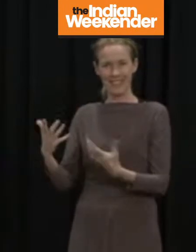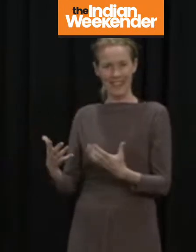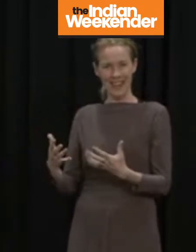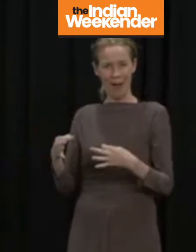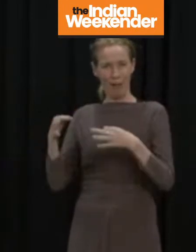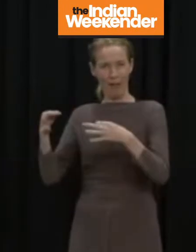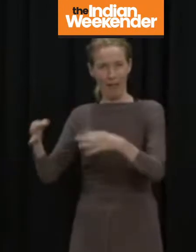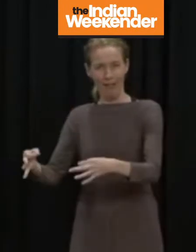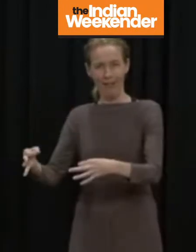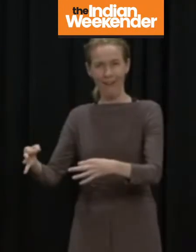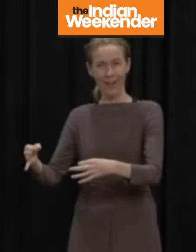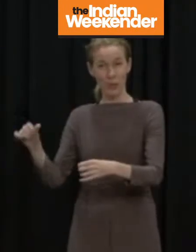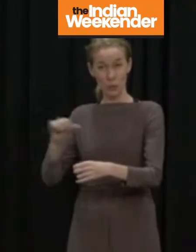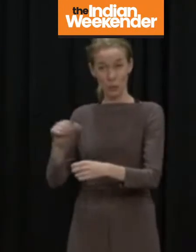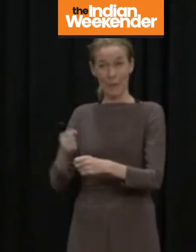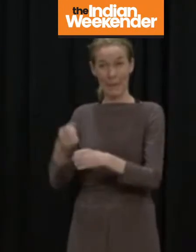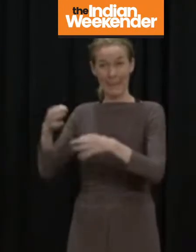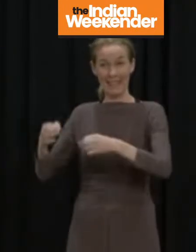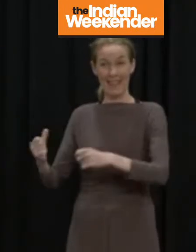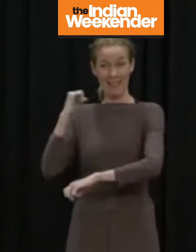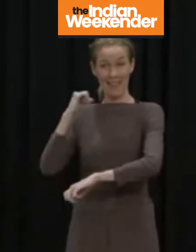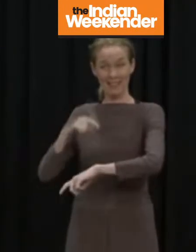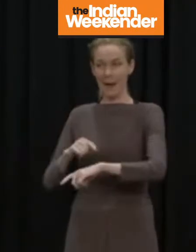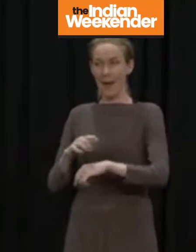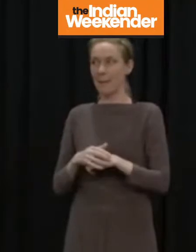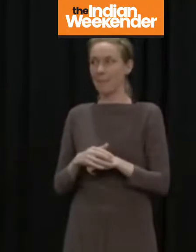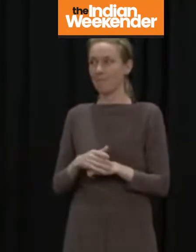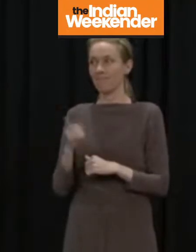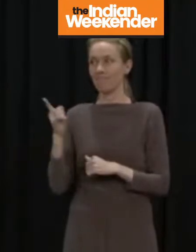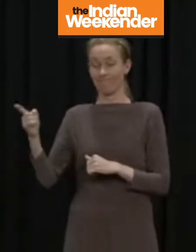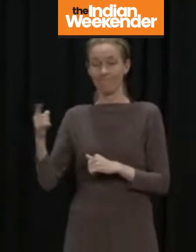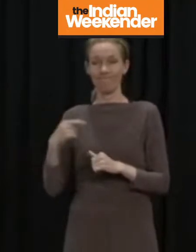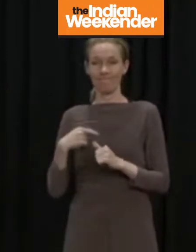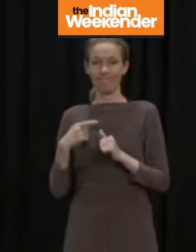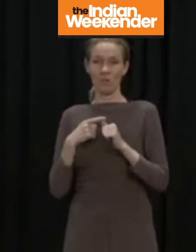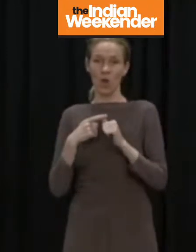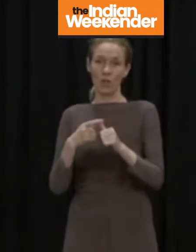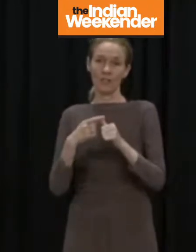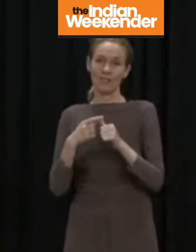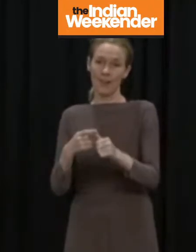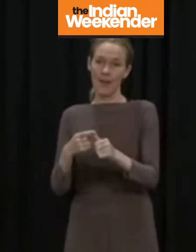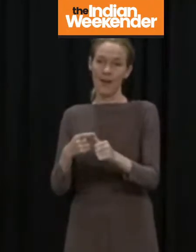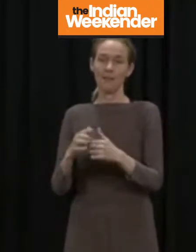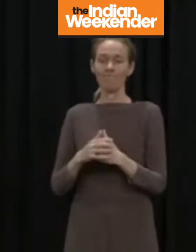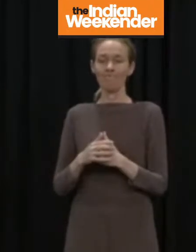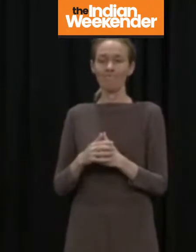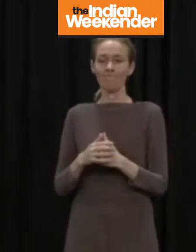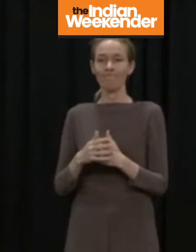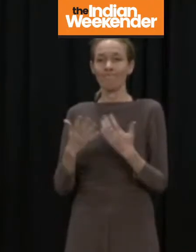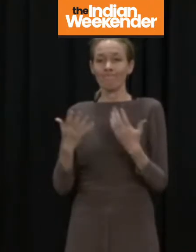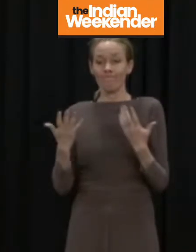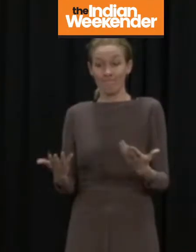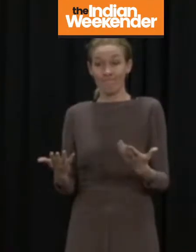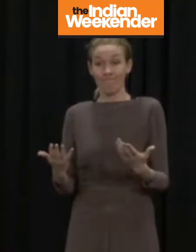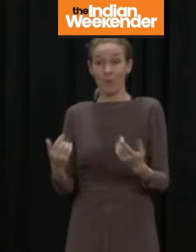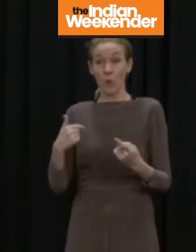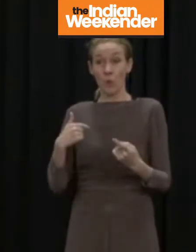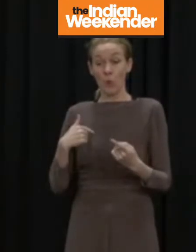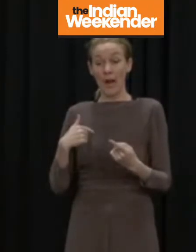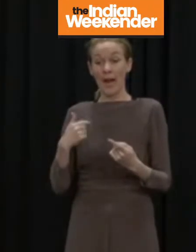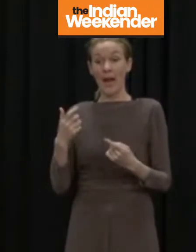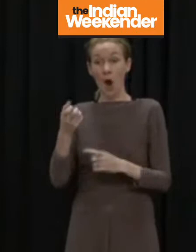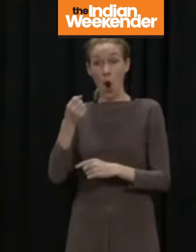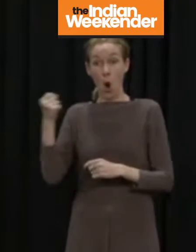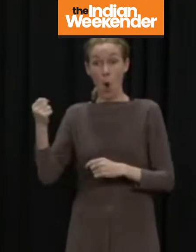appropriate decisions are to take in those situations. More information comes to light all of the time, but as I said yesterday, everybody in the